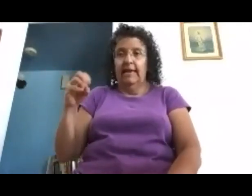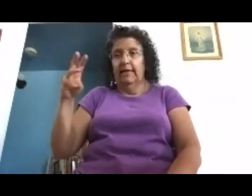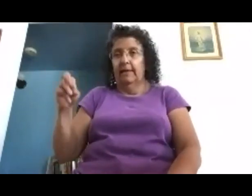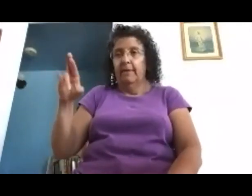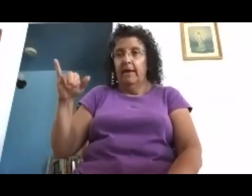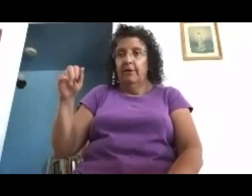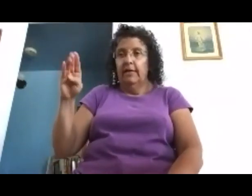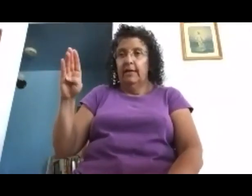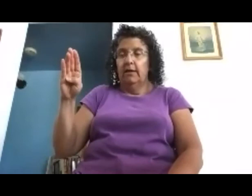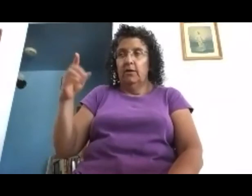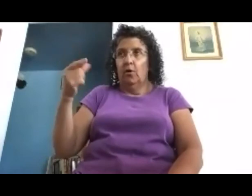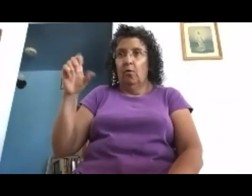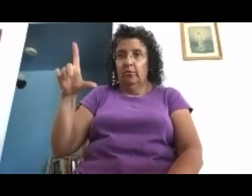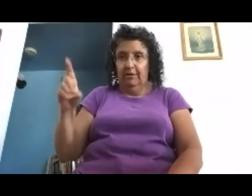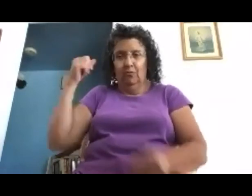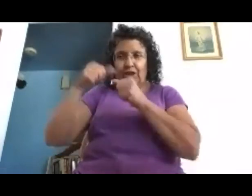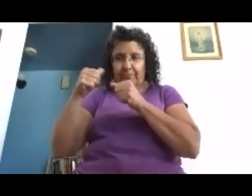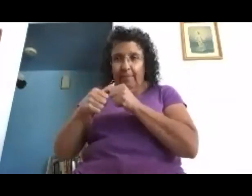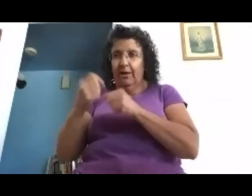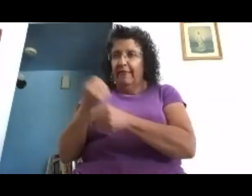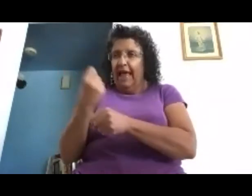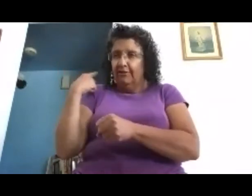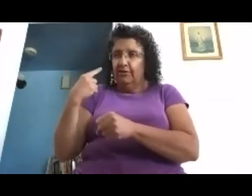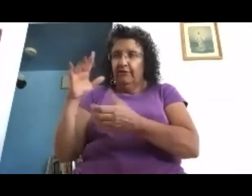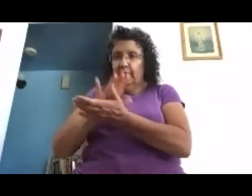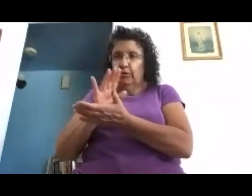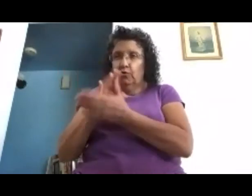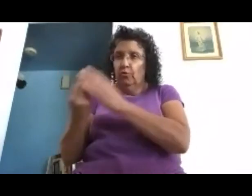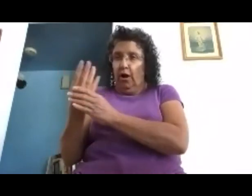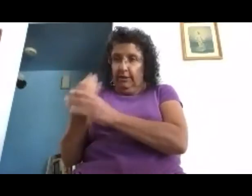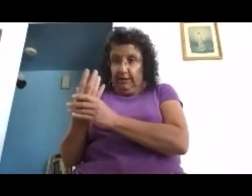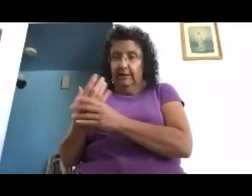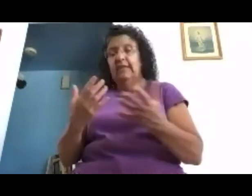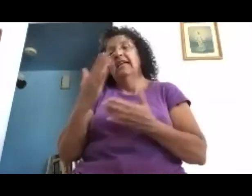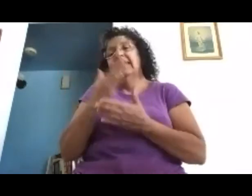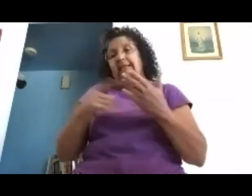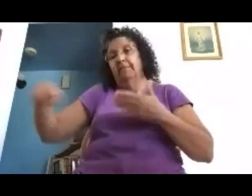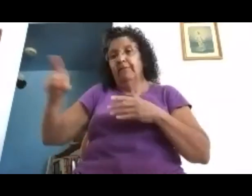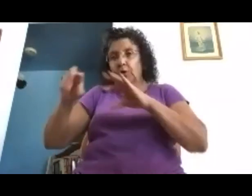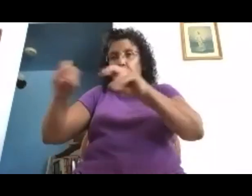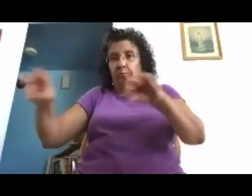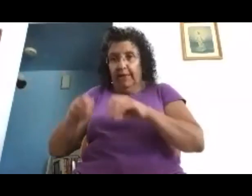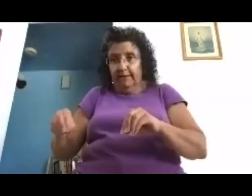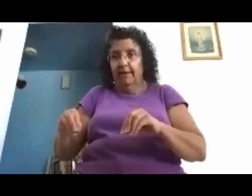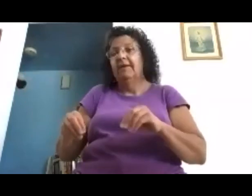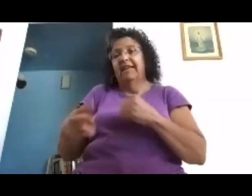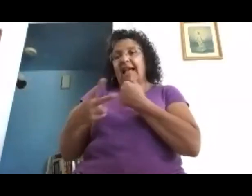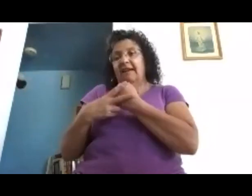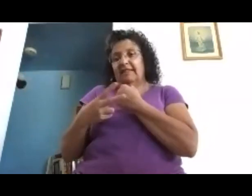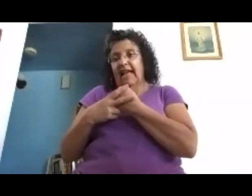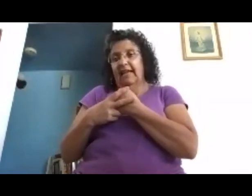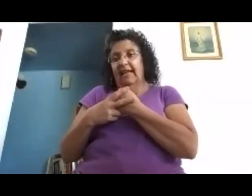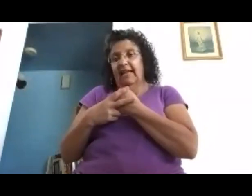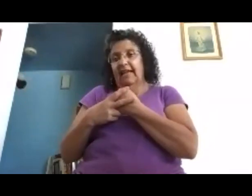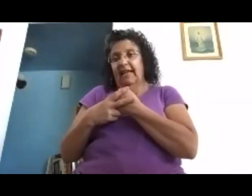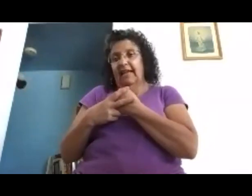garden last year. Some of you planted some at school this spring, and I'll save the rest to plant next year with you guys. So